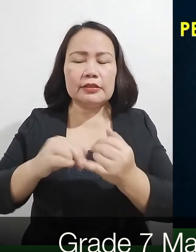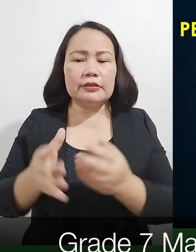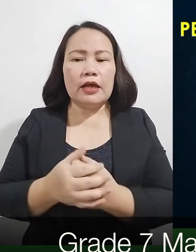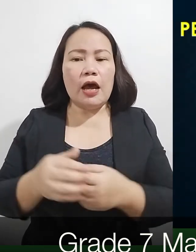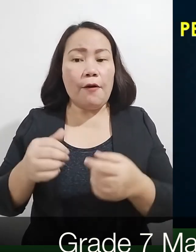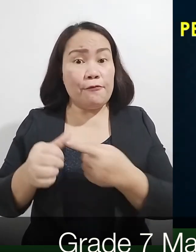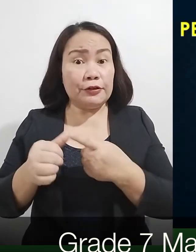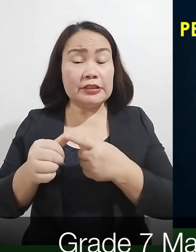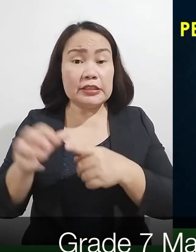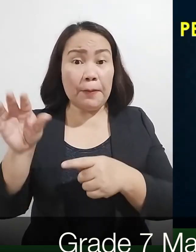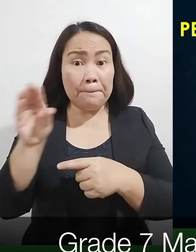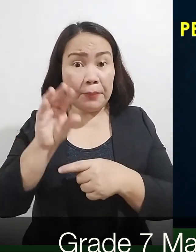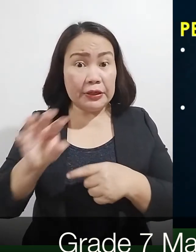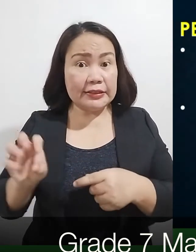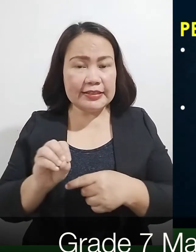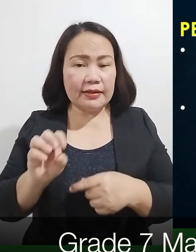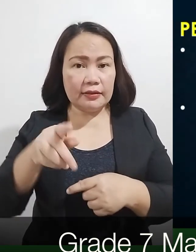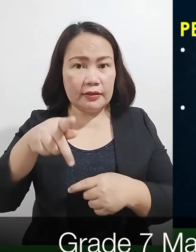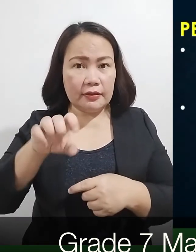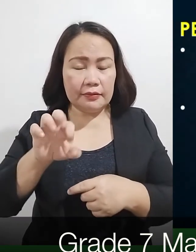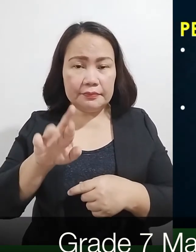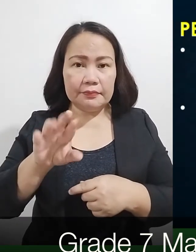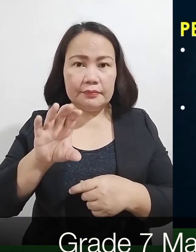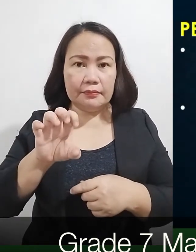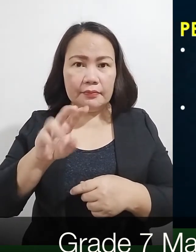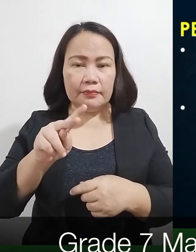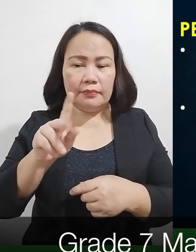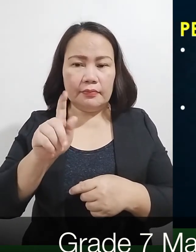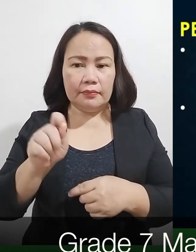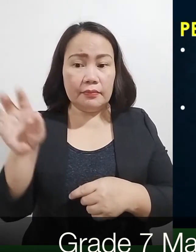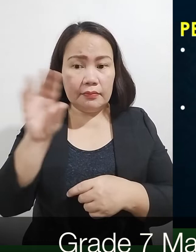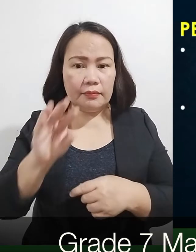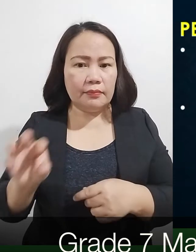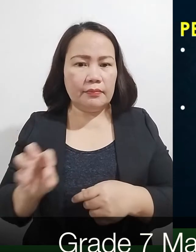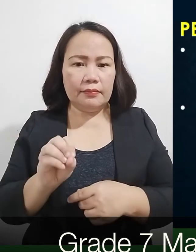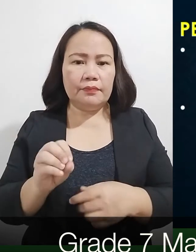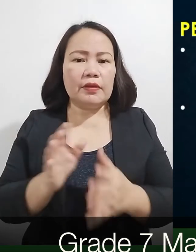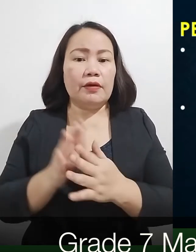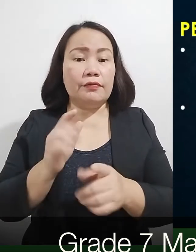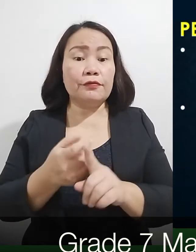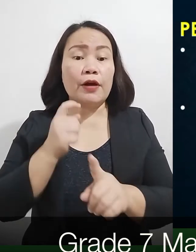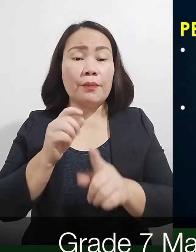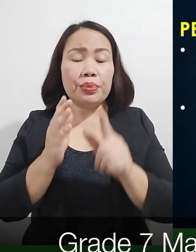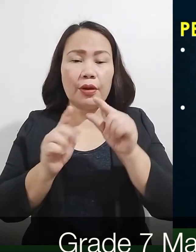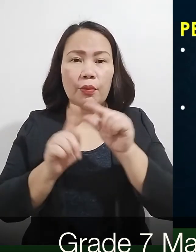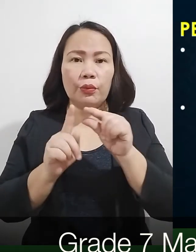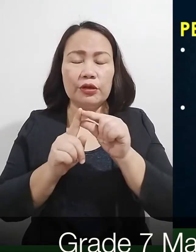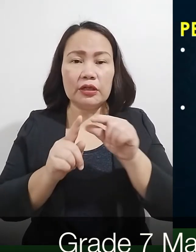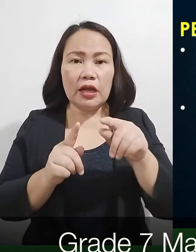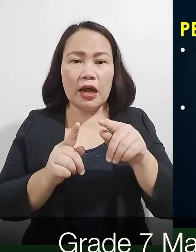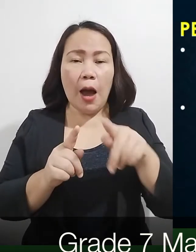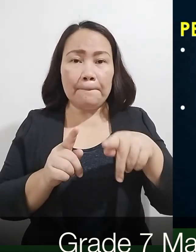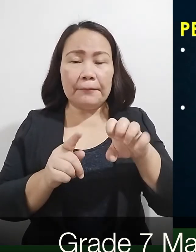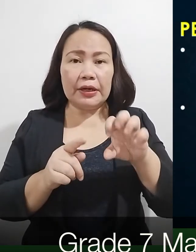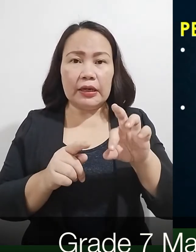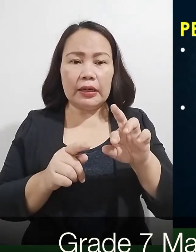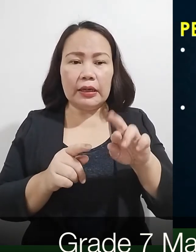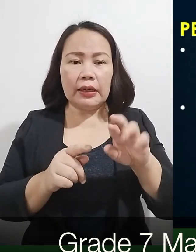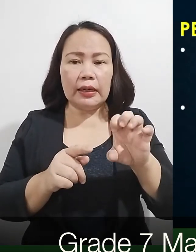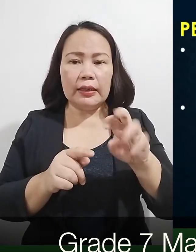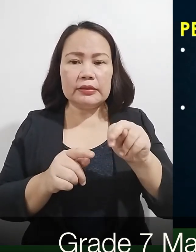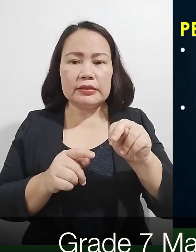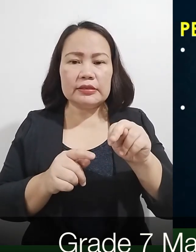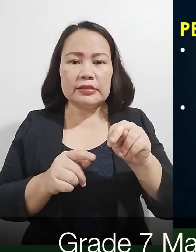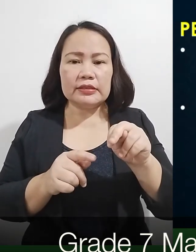first the percent. So, a percentage comes from the Latin percentum, means